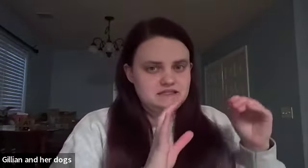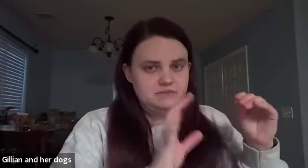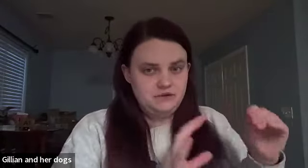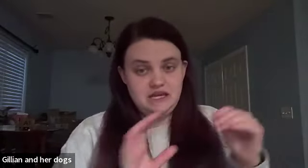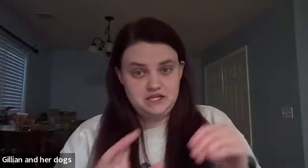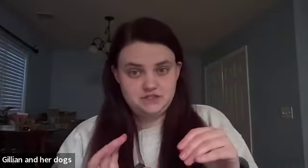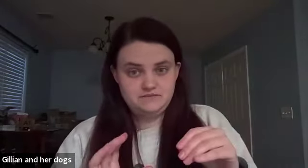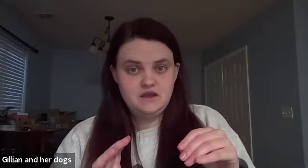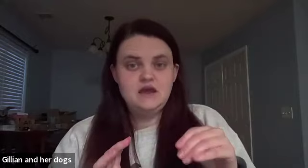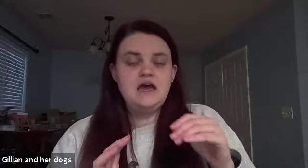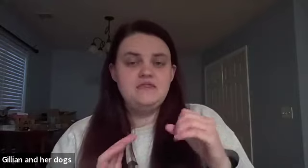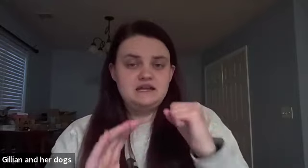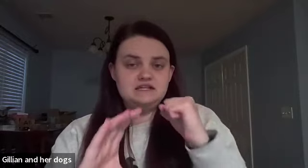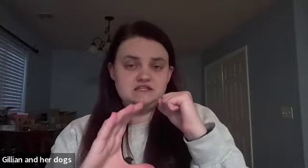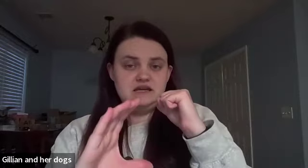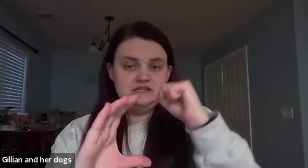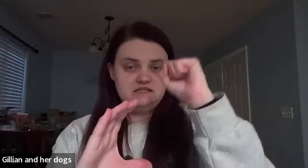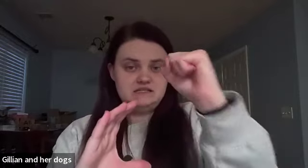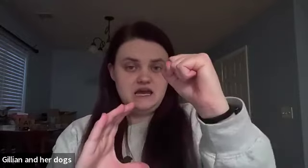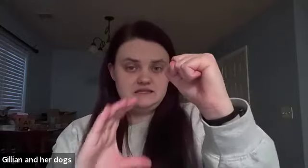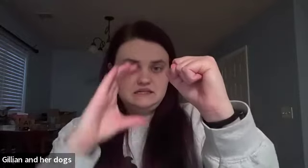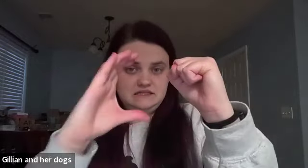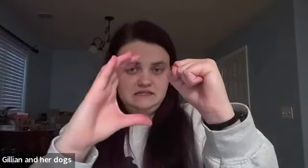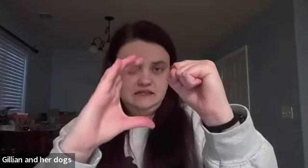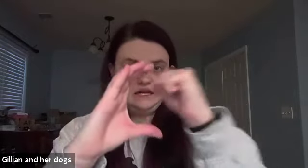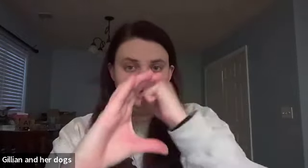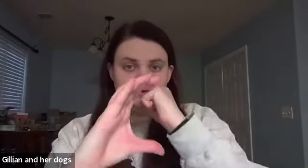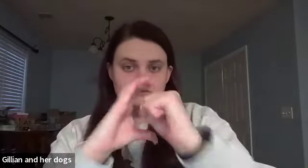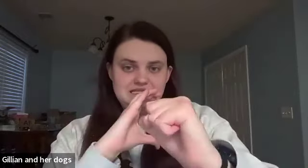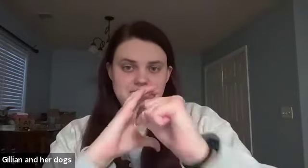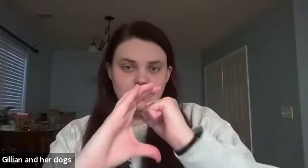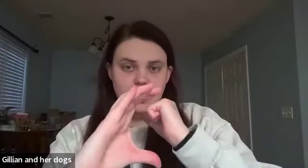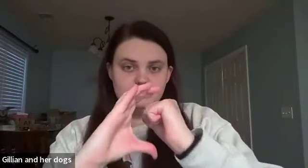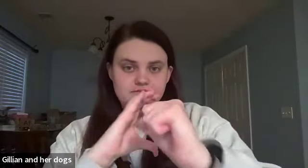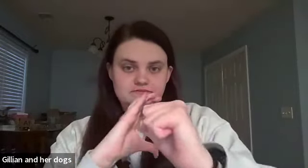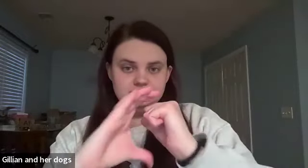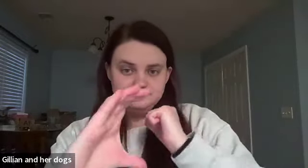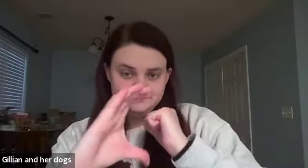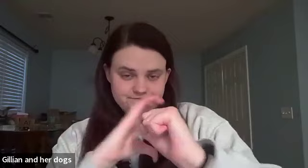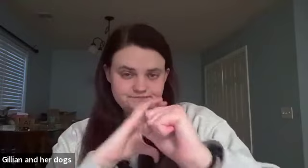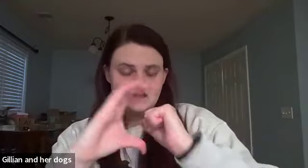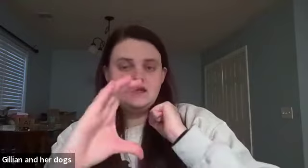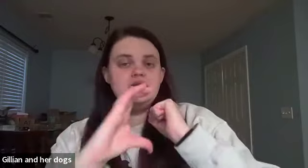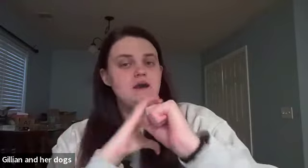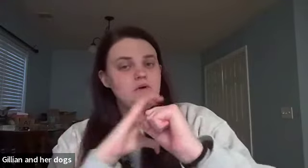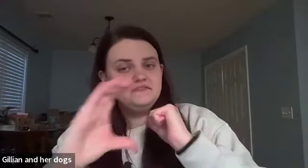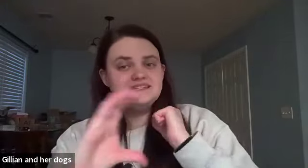simultaneous communication. And that is the sign is a S and a C and you go SIMCOM. Now what